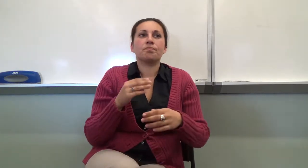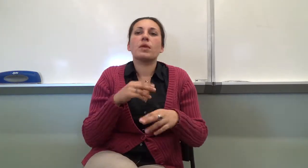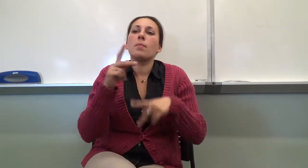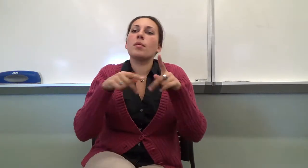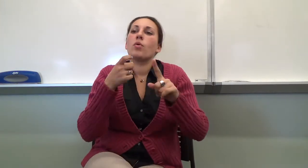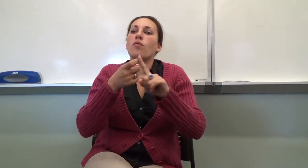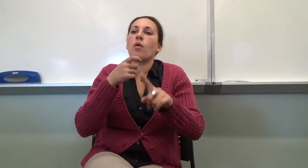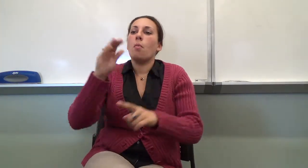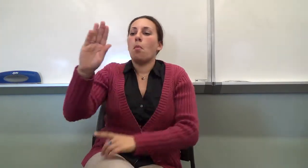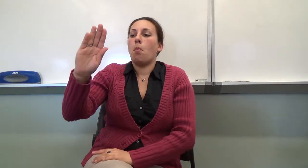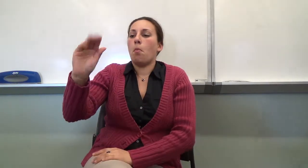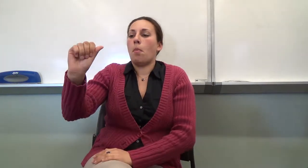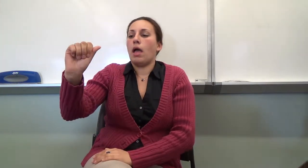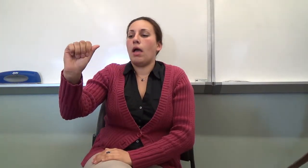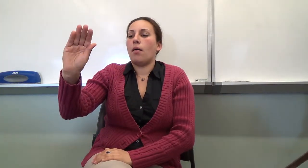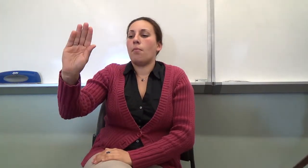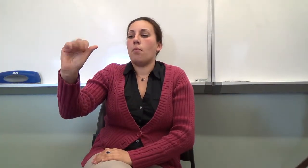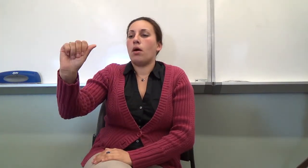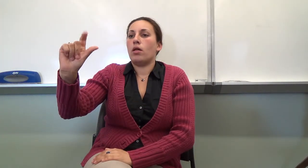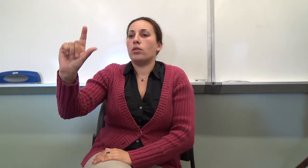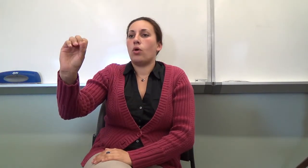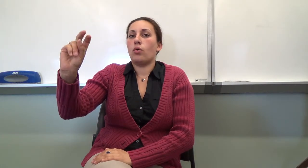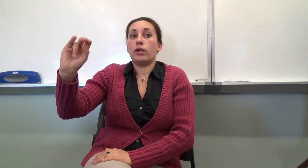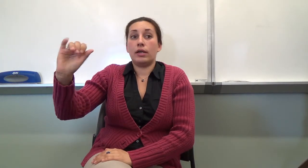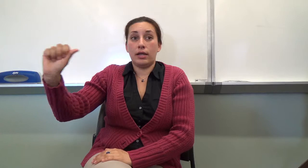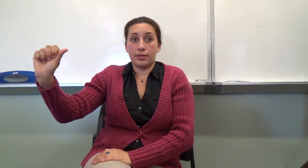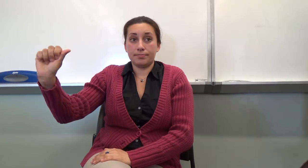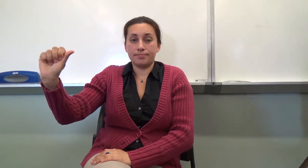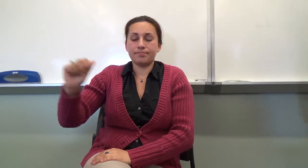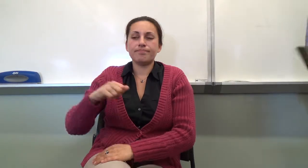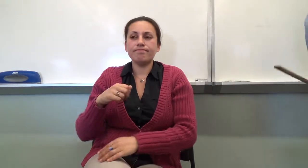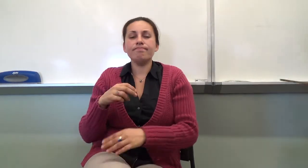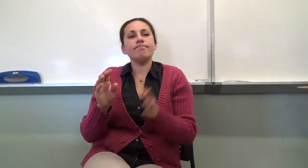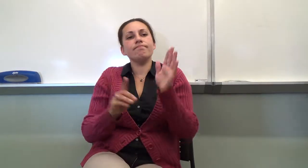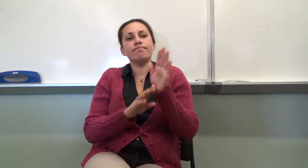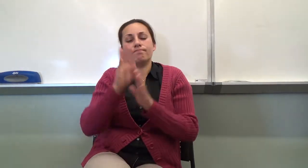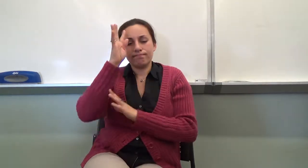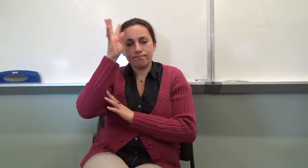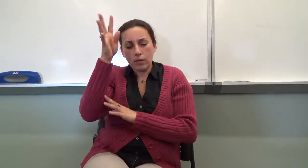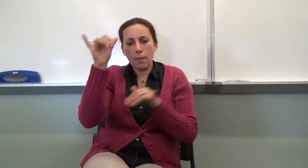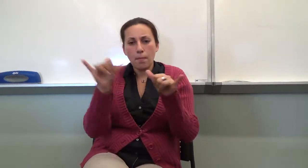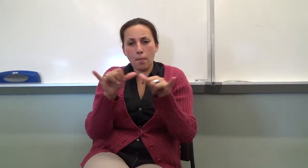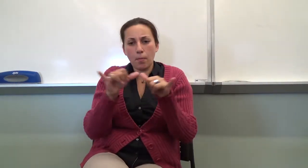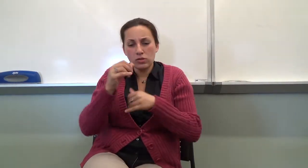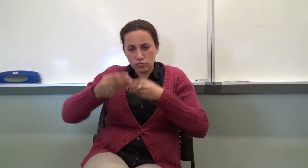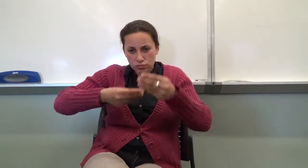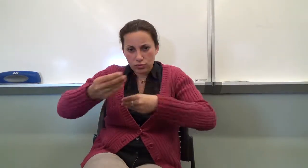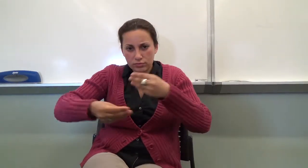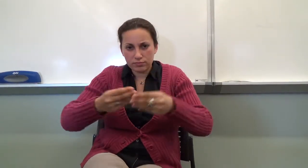circles, developed a measuring process. And they actually got it from the number of days a